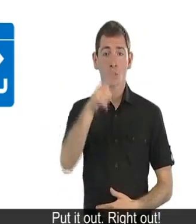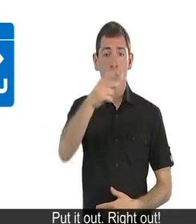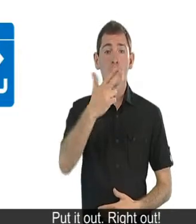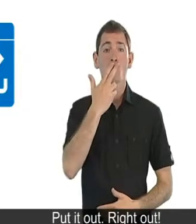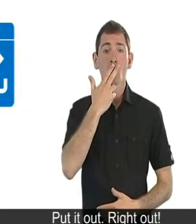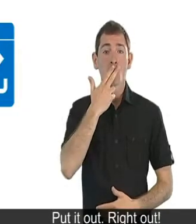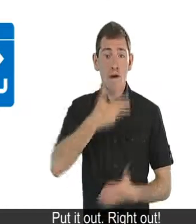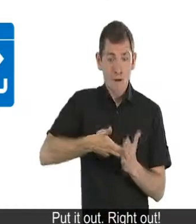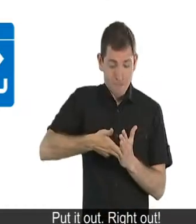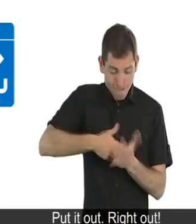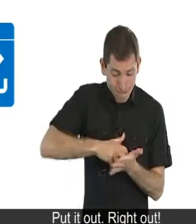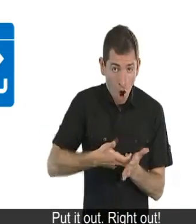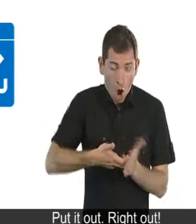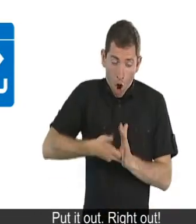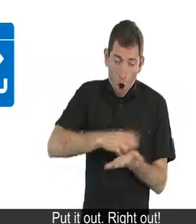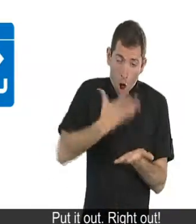Put it out. Right out.